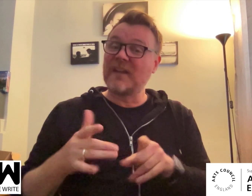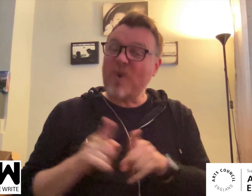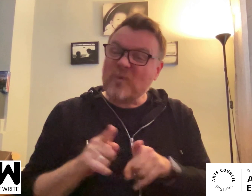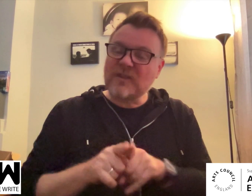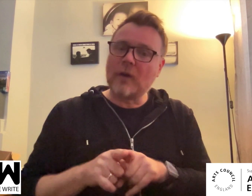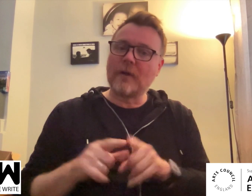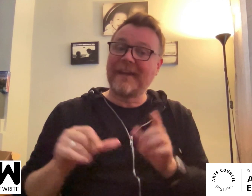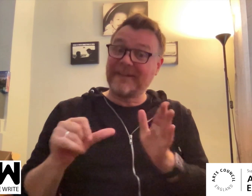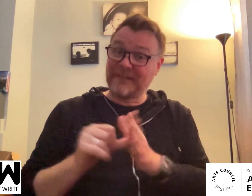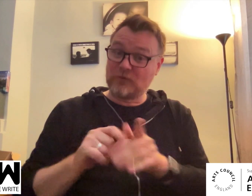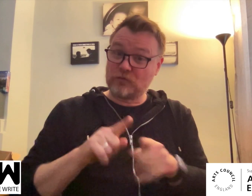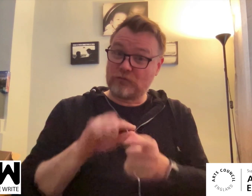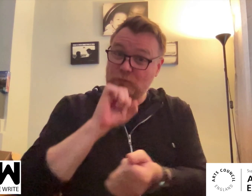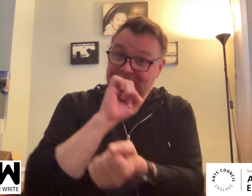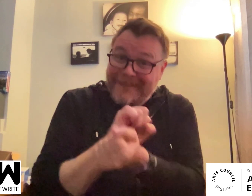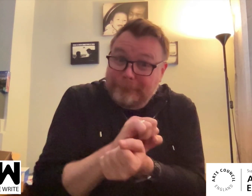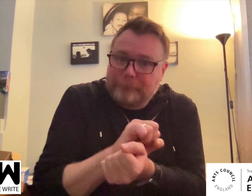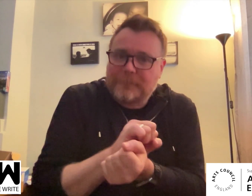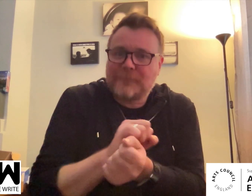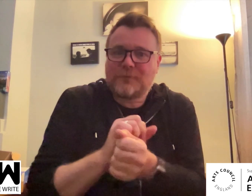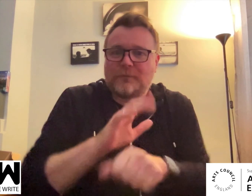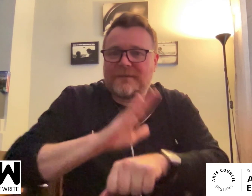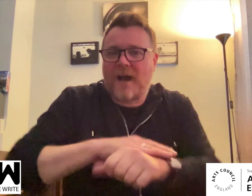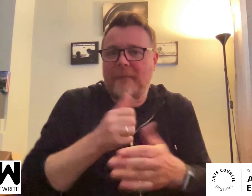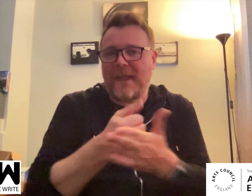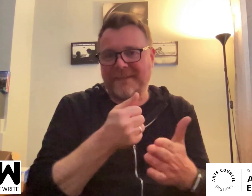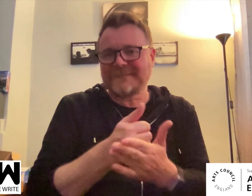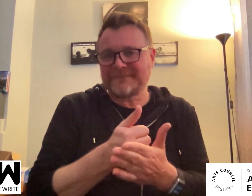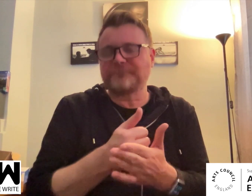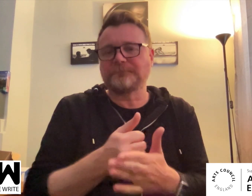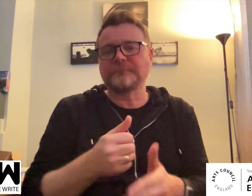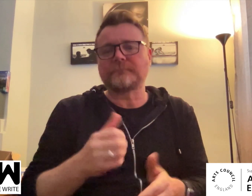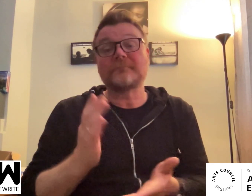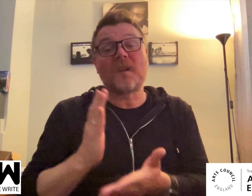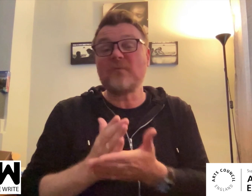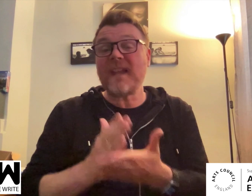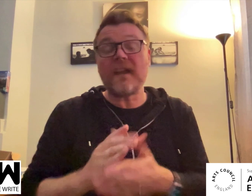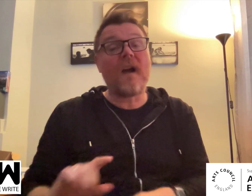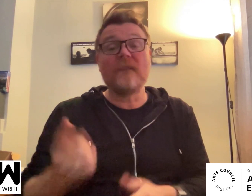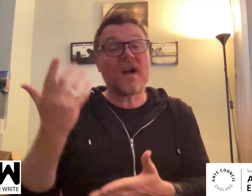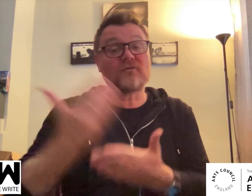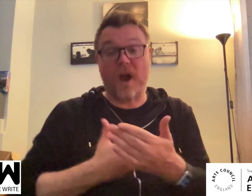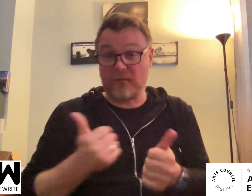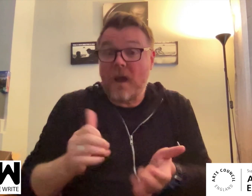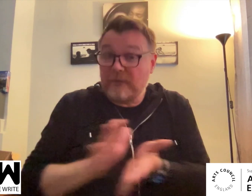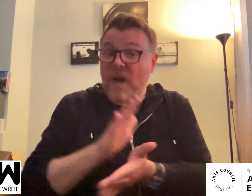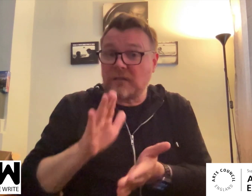But also, it is difficult to keep to your time limit and your page limit. But your first draft